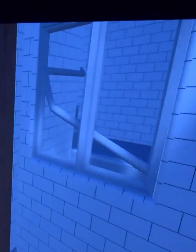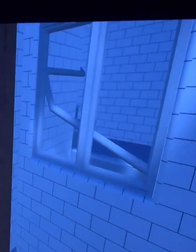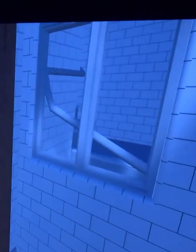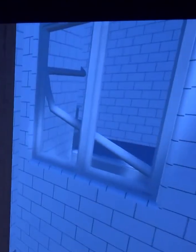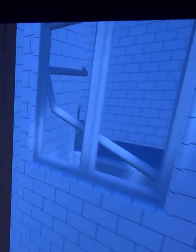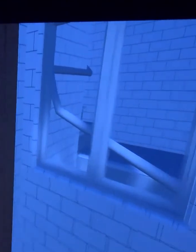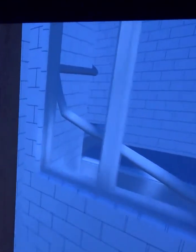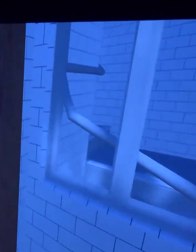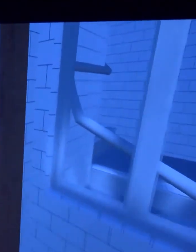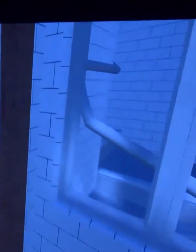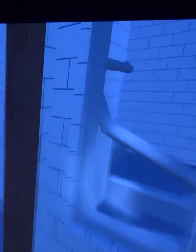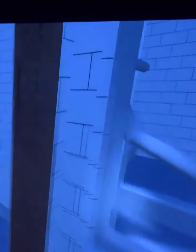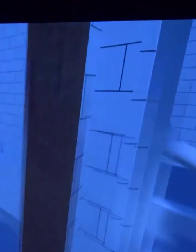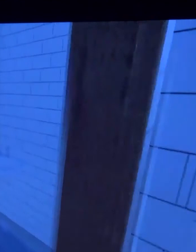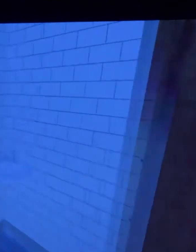on the taps.